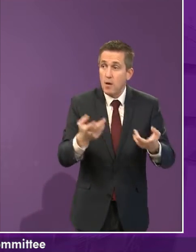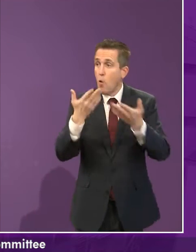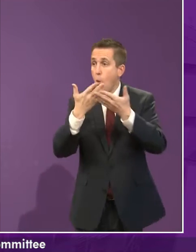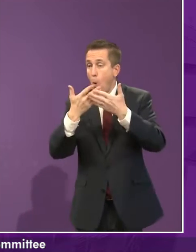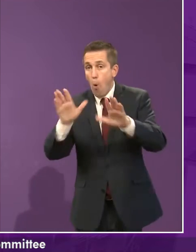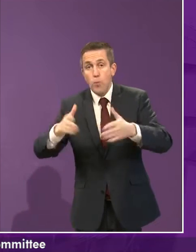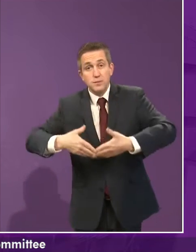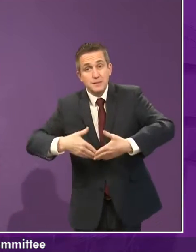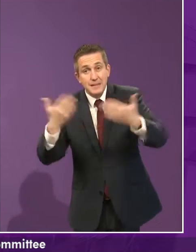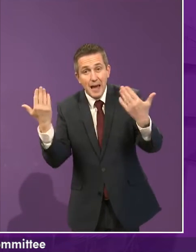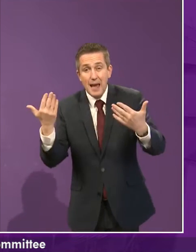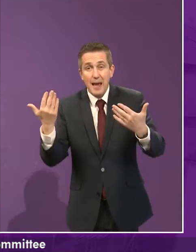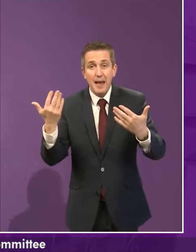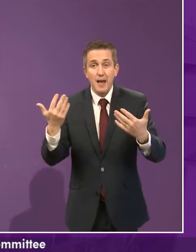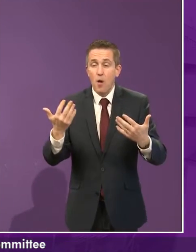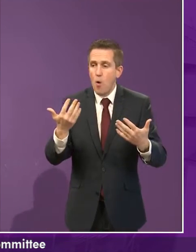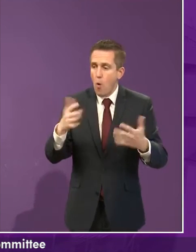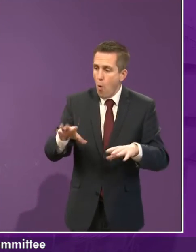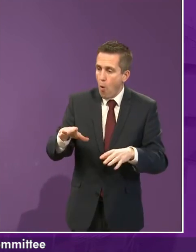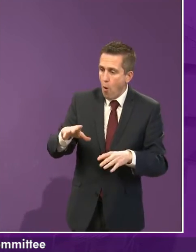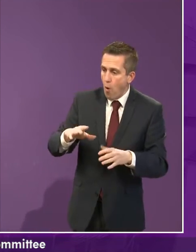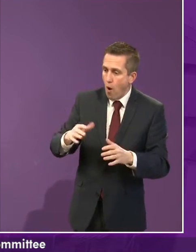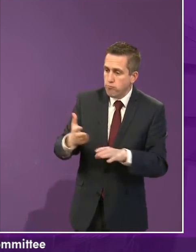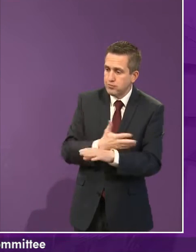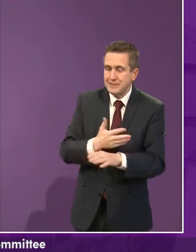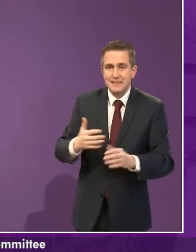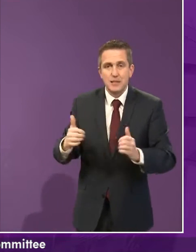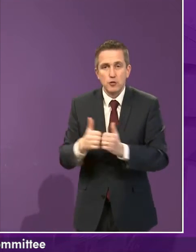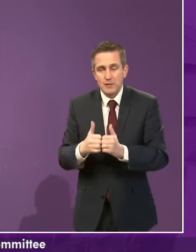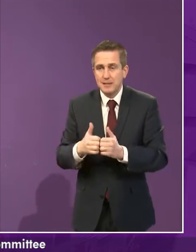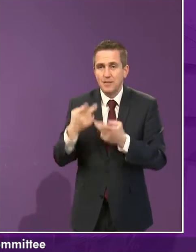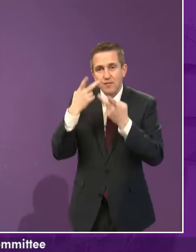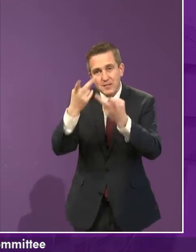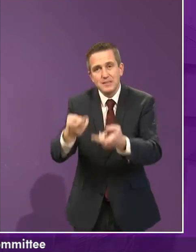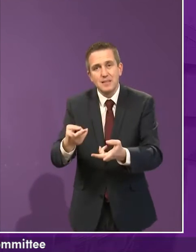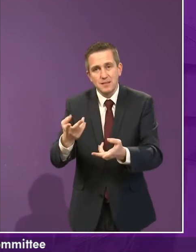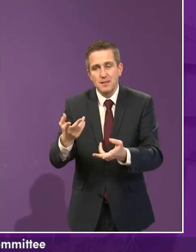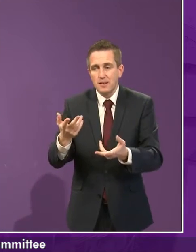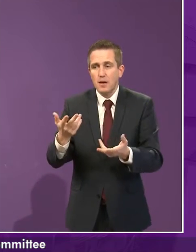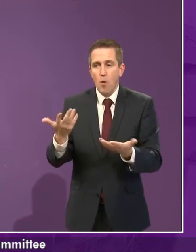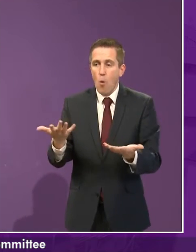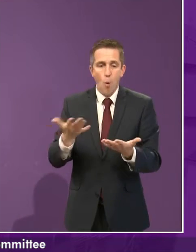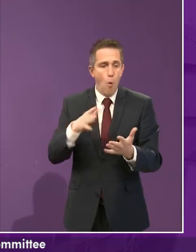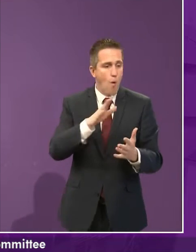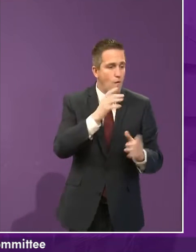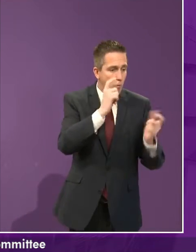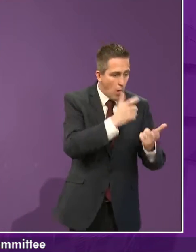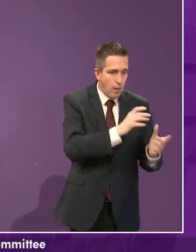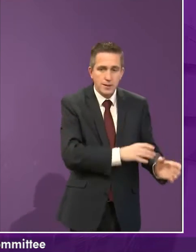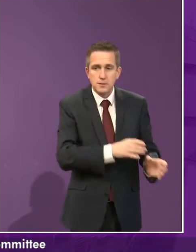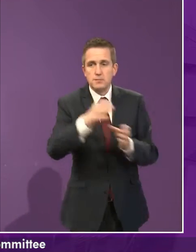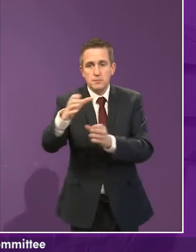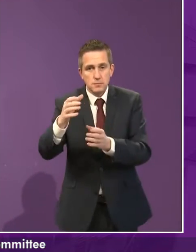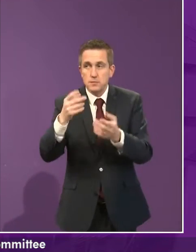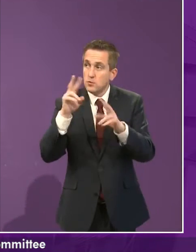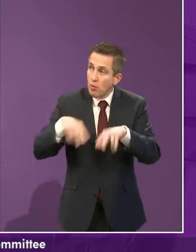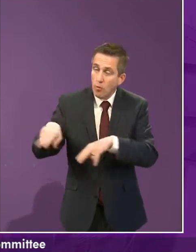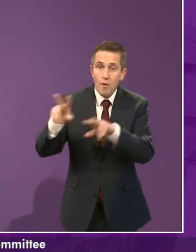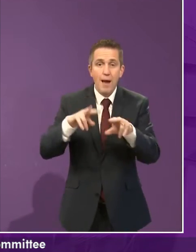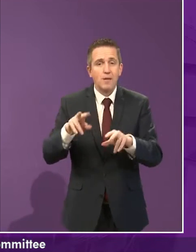applicant days, or articulation arrangements with progression from college, that our full range